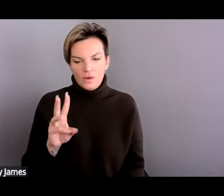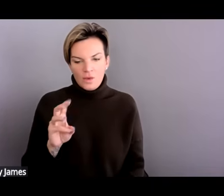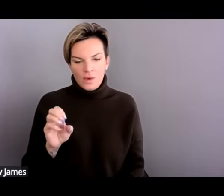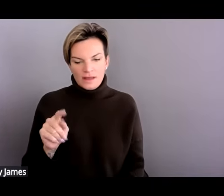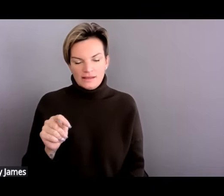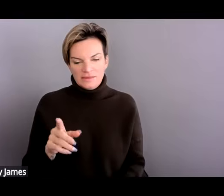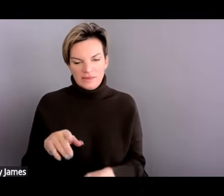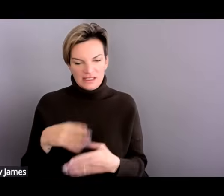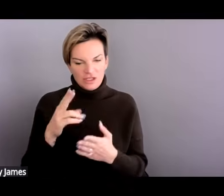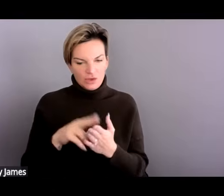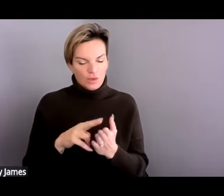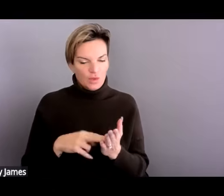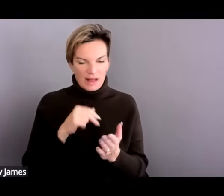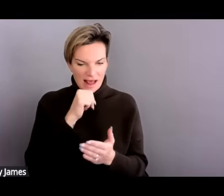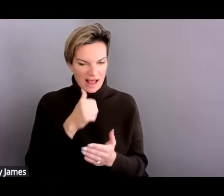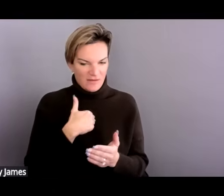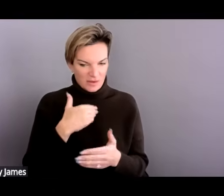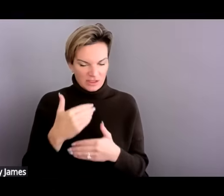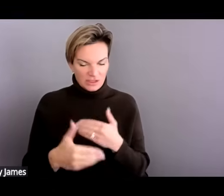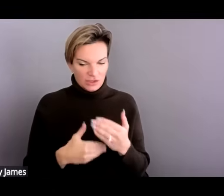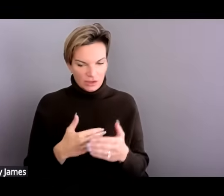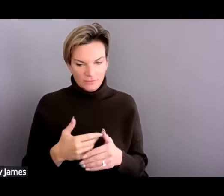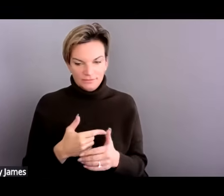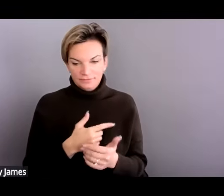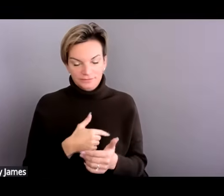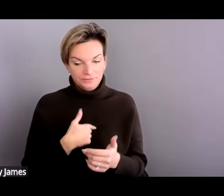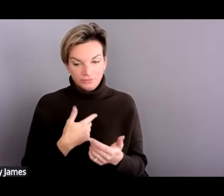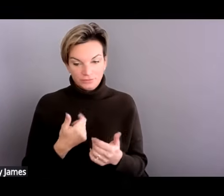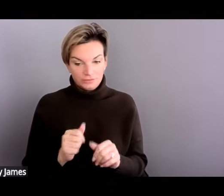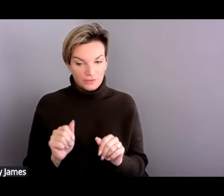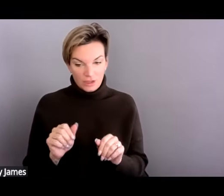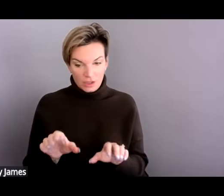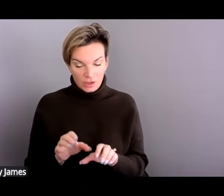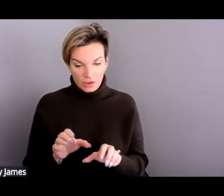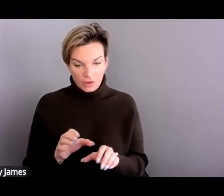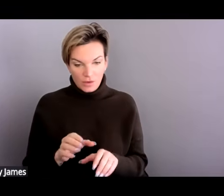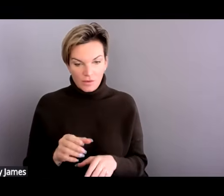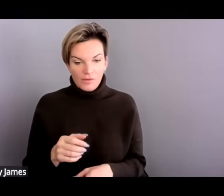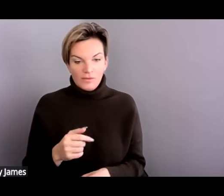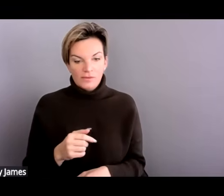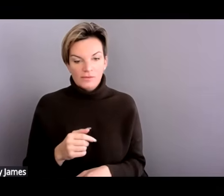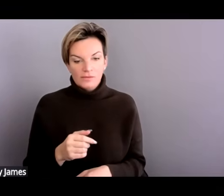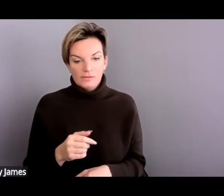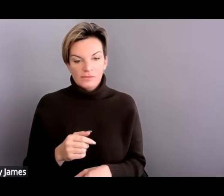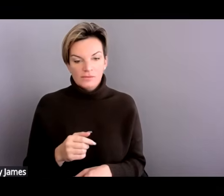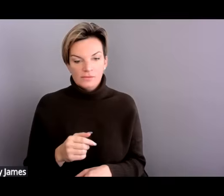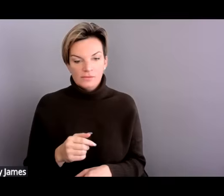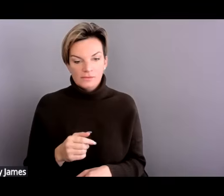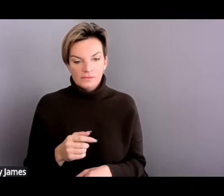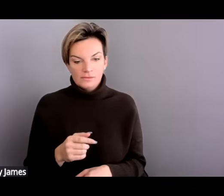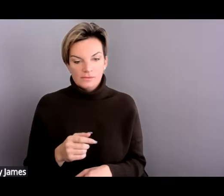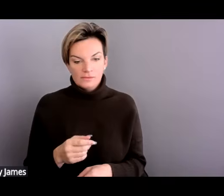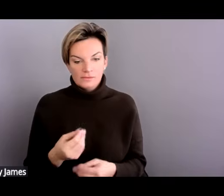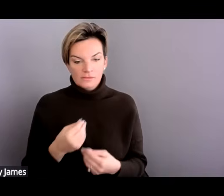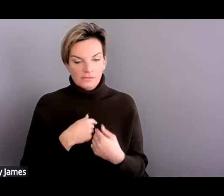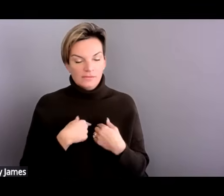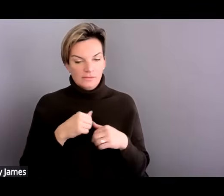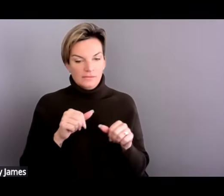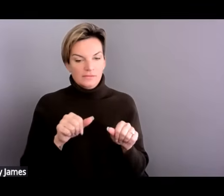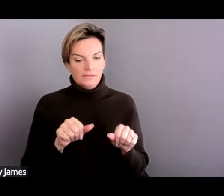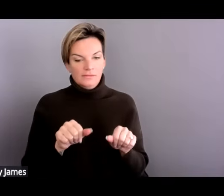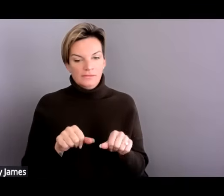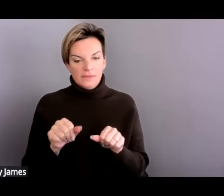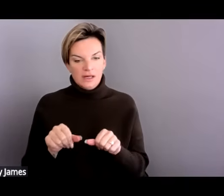So what we're trying to do, and I think that this does it, is give us the ability to do